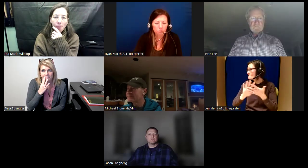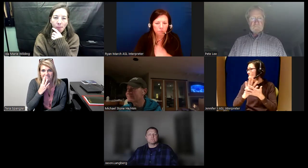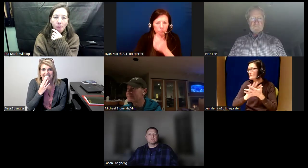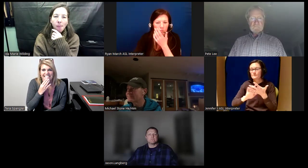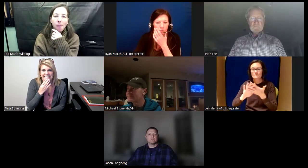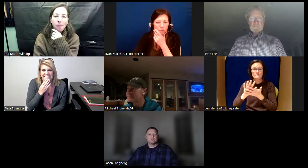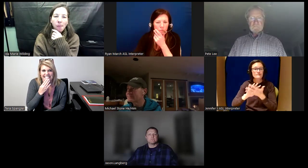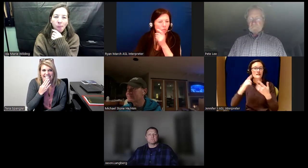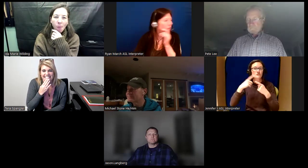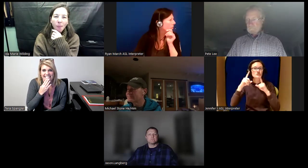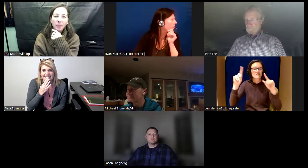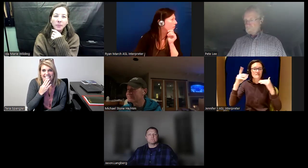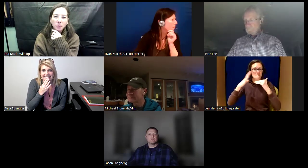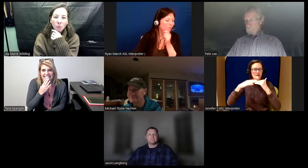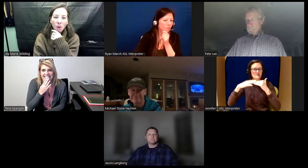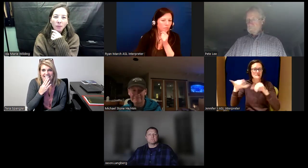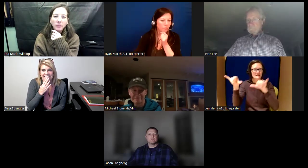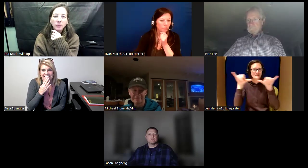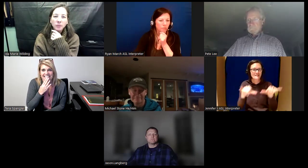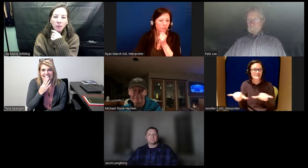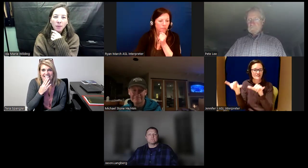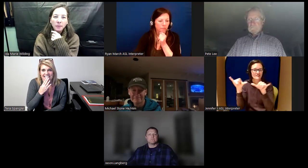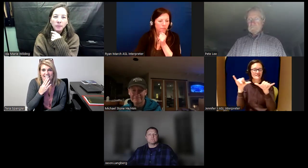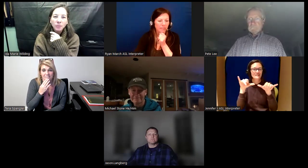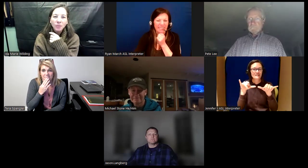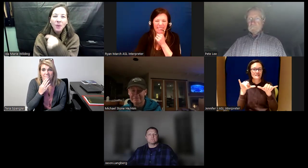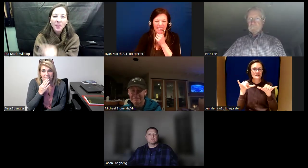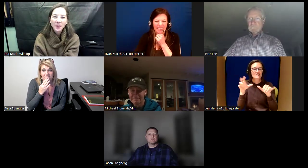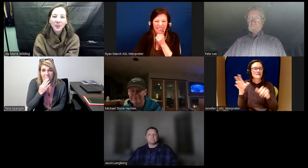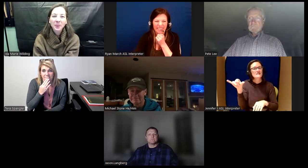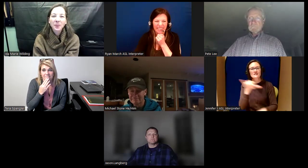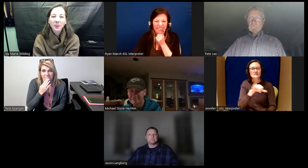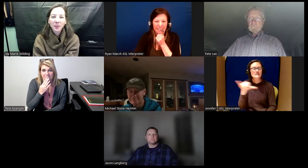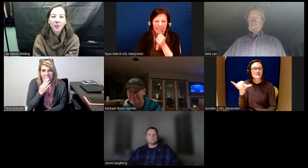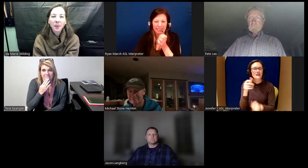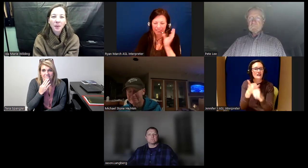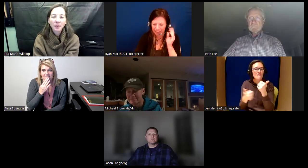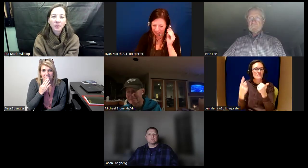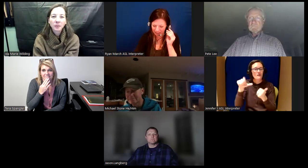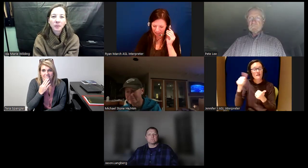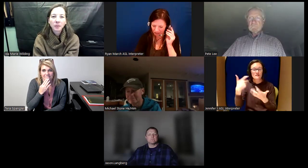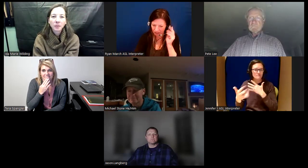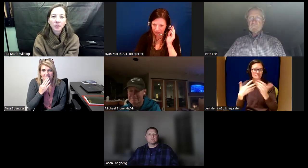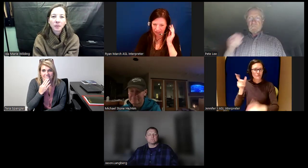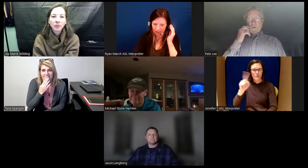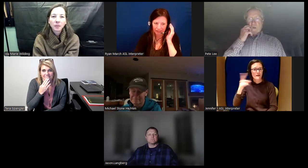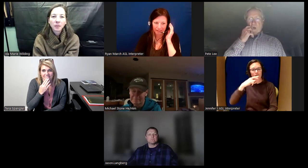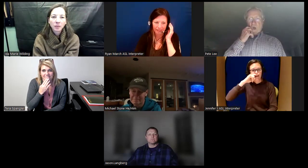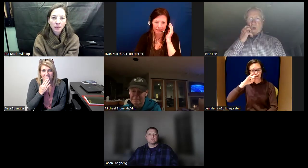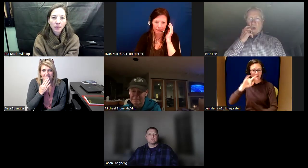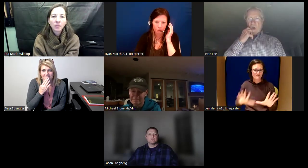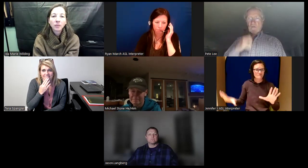achieve a minimum standard for that. Mm-hmm. Yeah, same as everyone else. It doesn't matter where the kid is in the state if